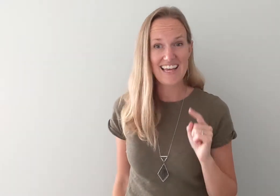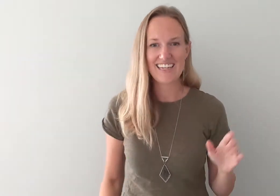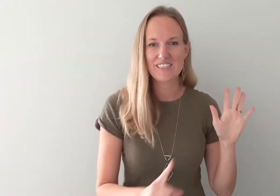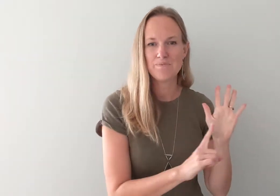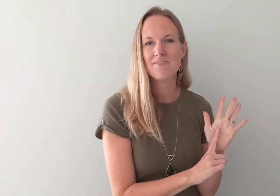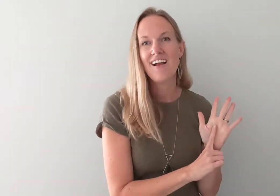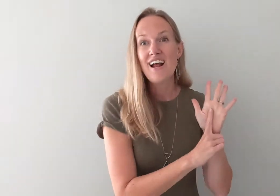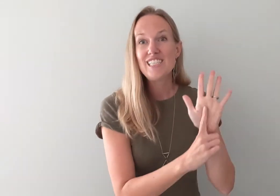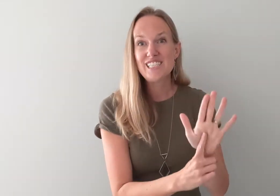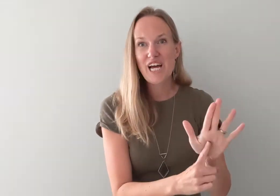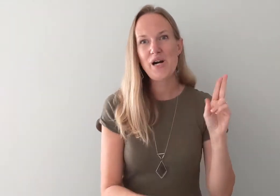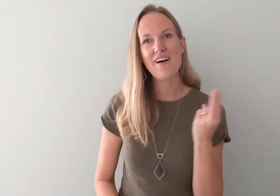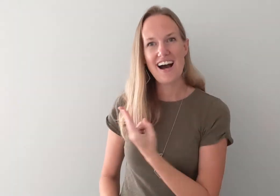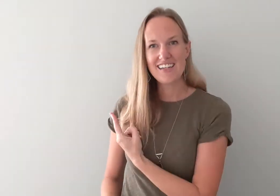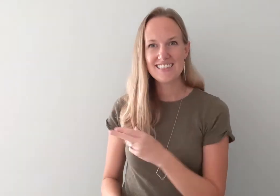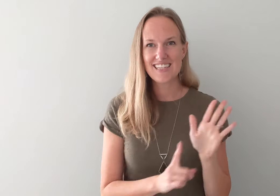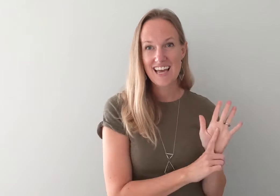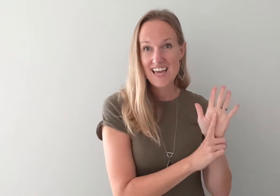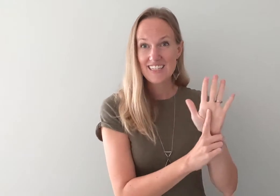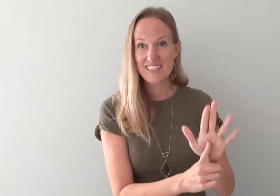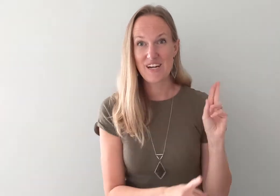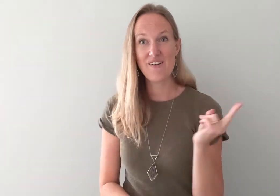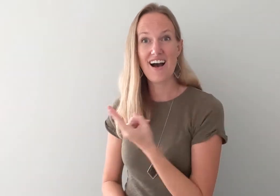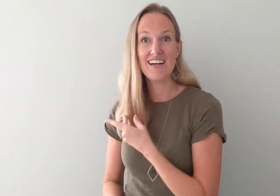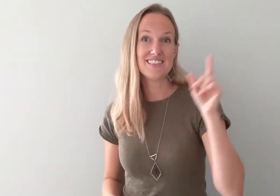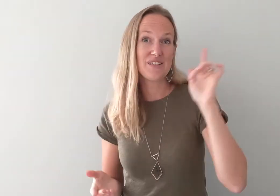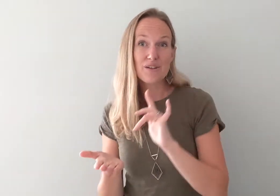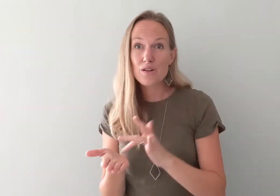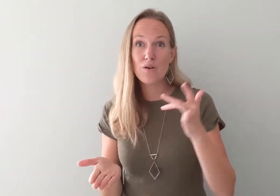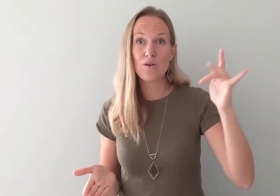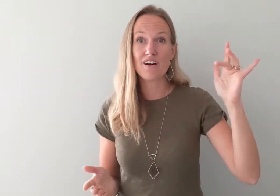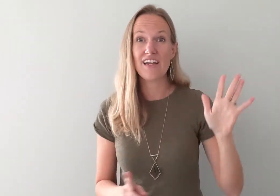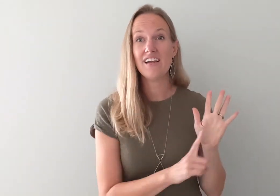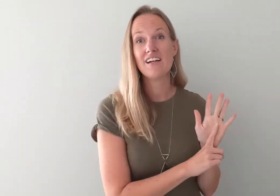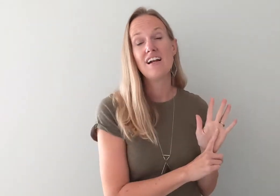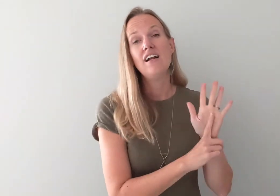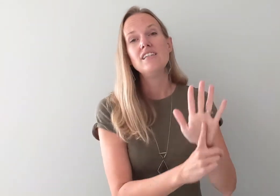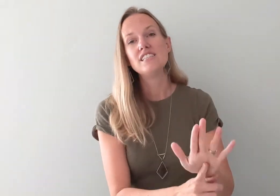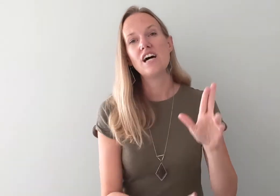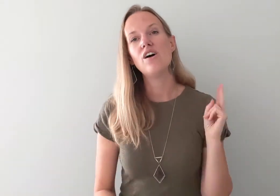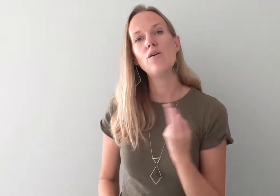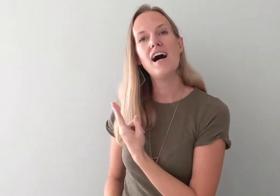it. Show us your glory. Show